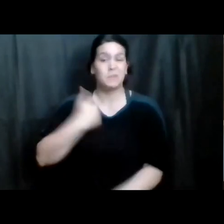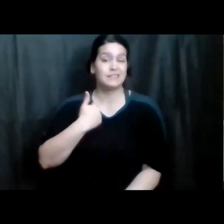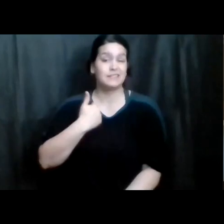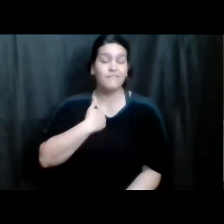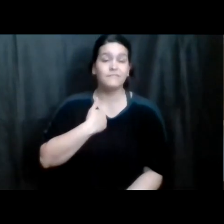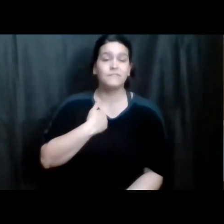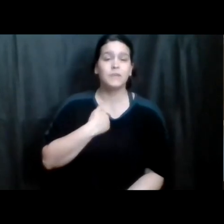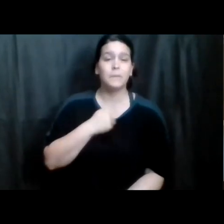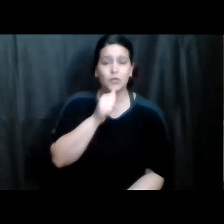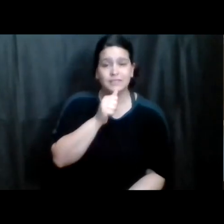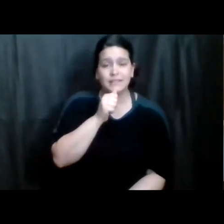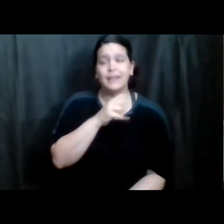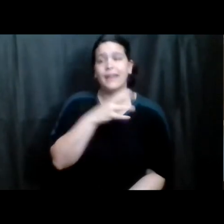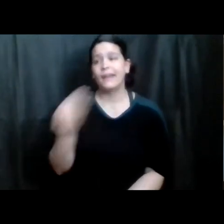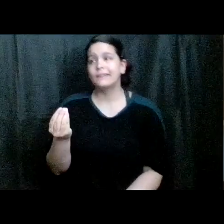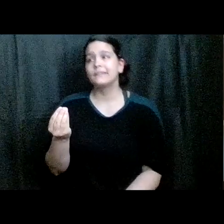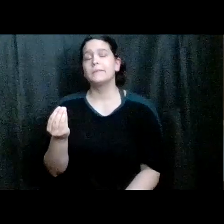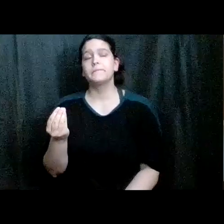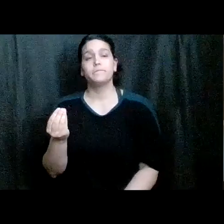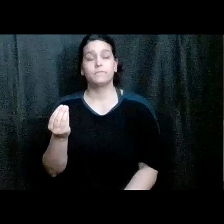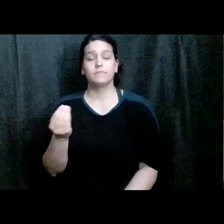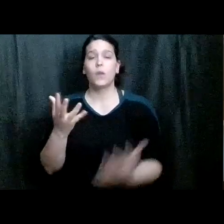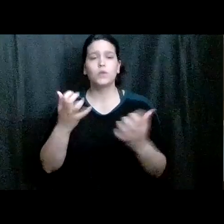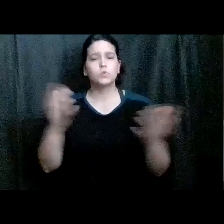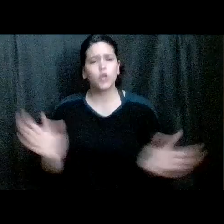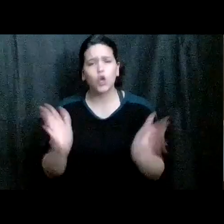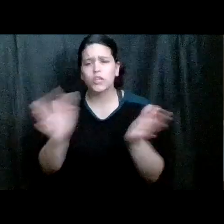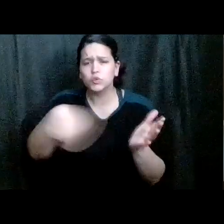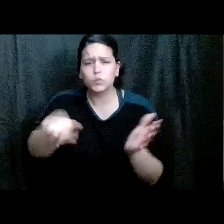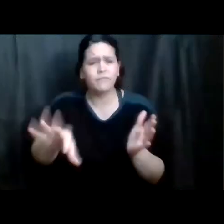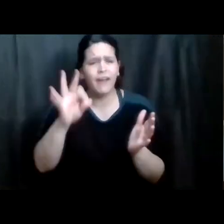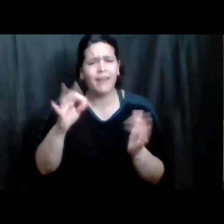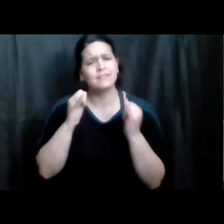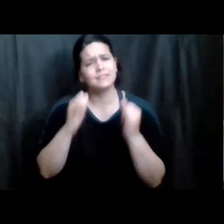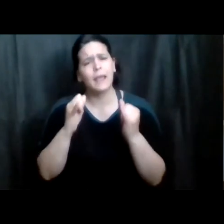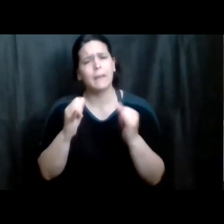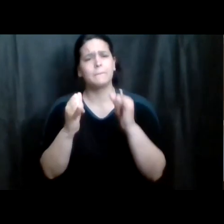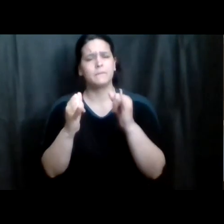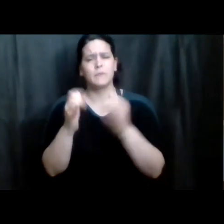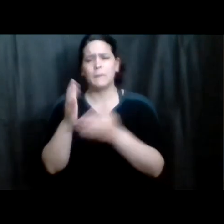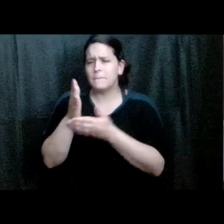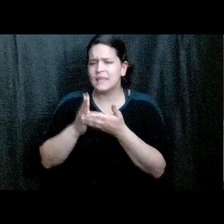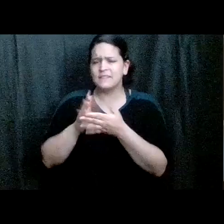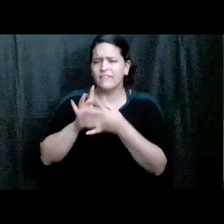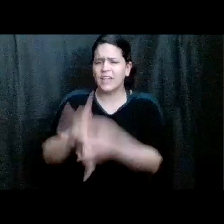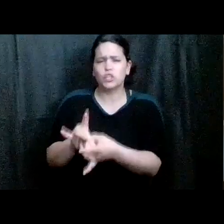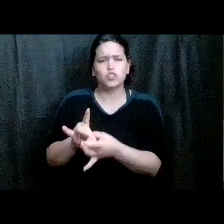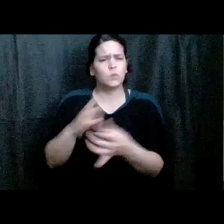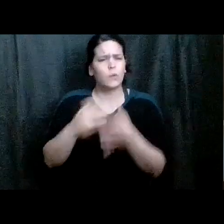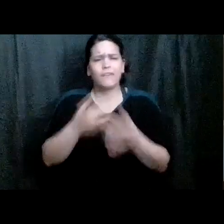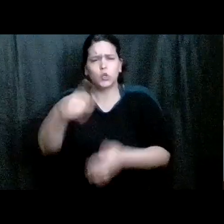know, just want to encourage you to find that piece of connection that you have with your ancestral